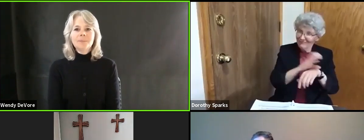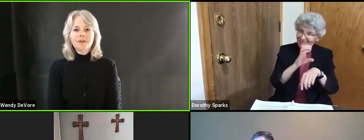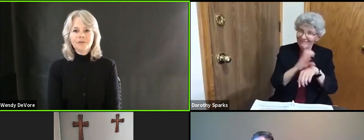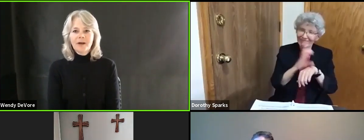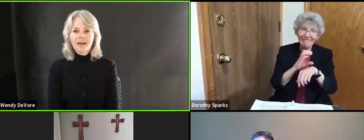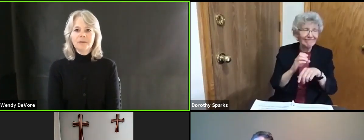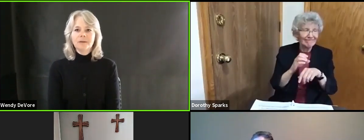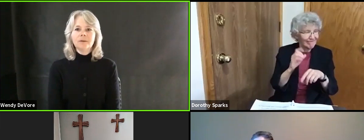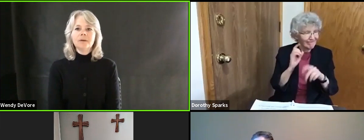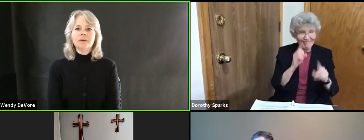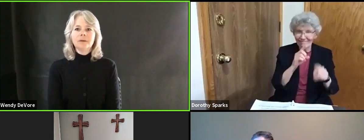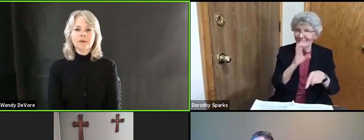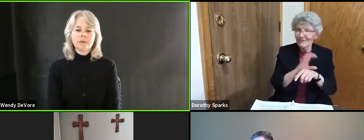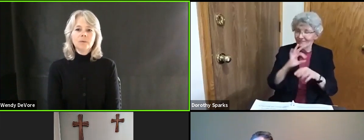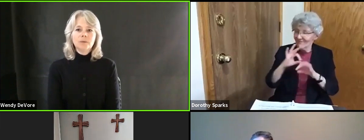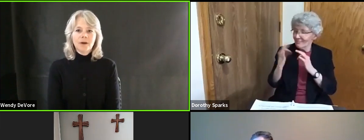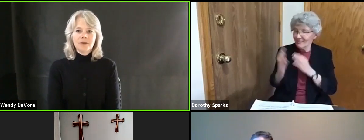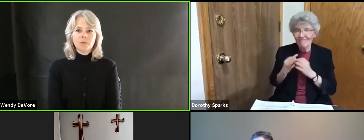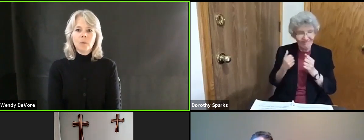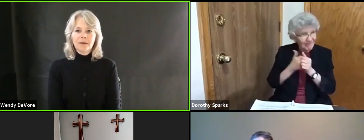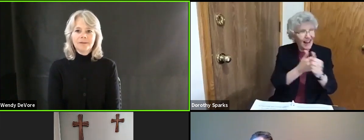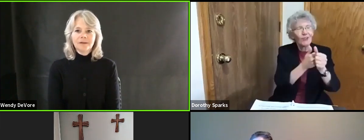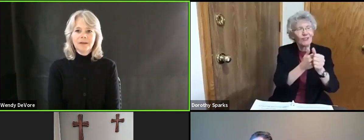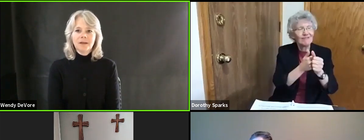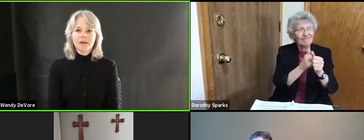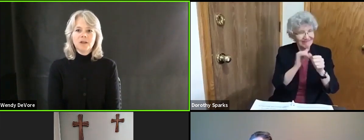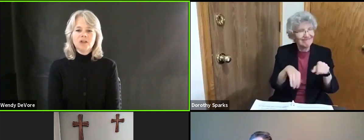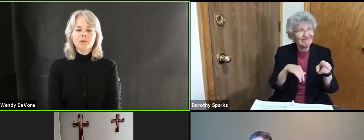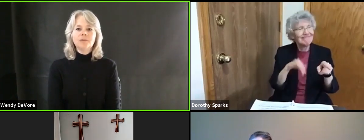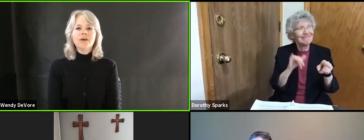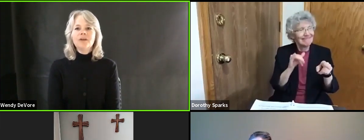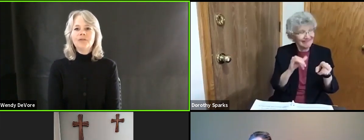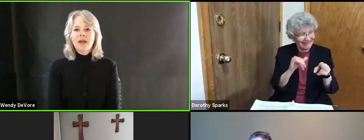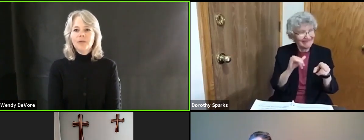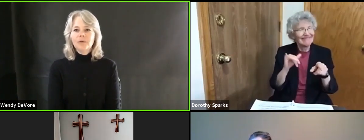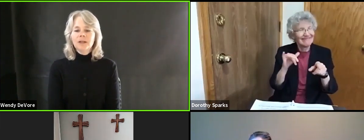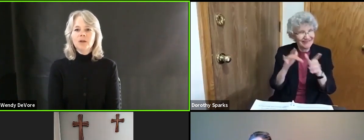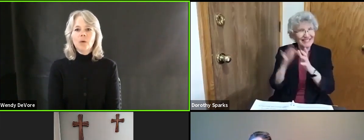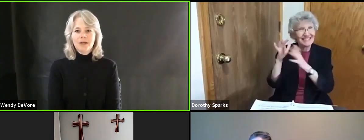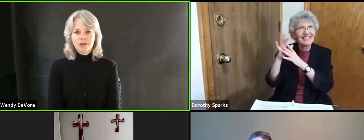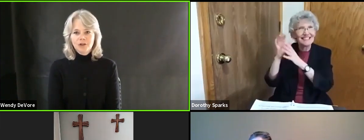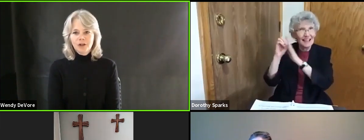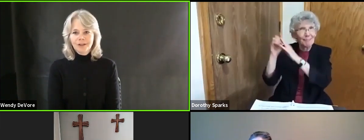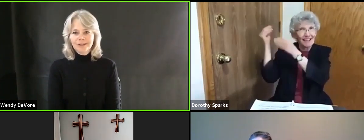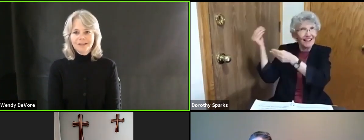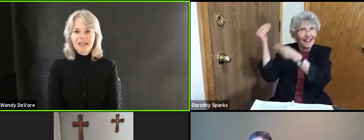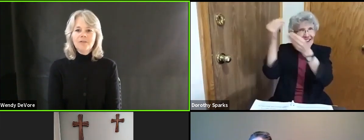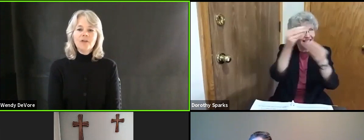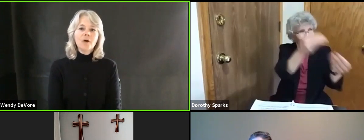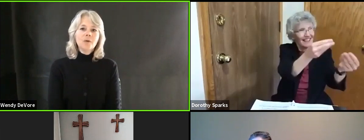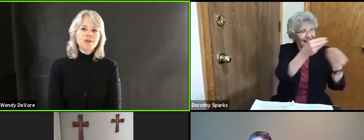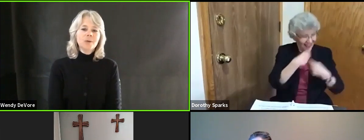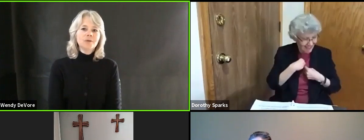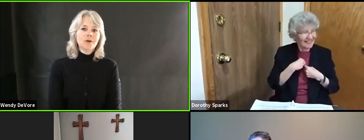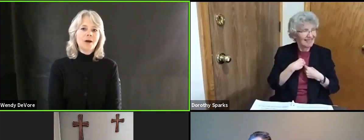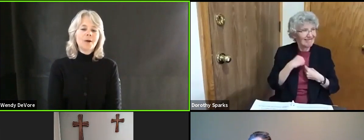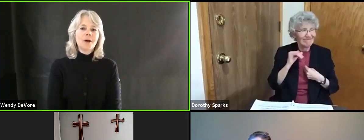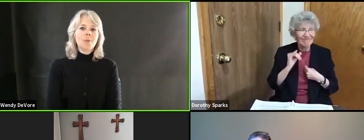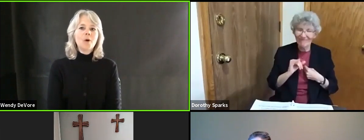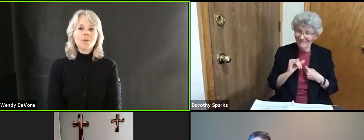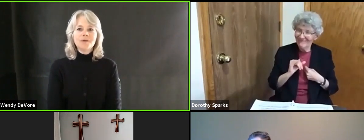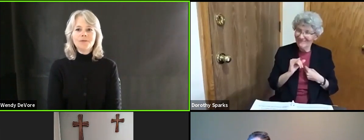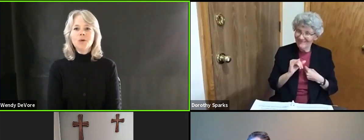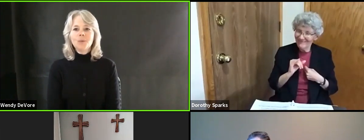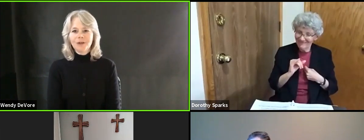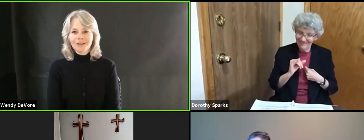or exemplified who Christ was. She was very faithful in going to church, even though she was